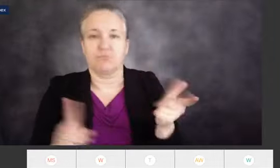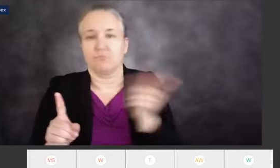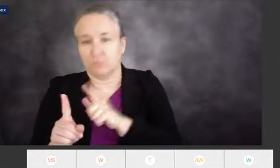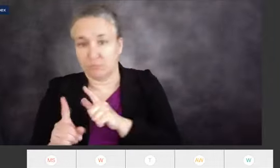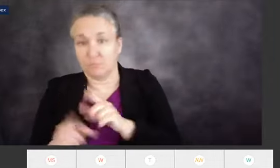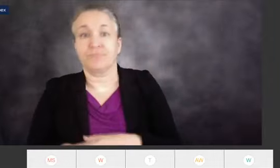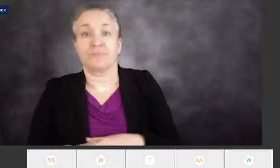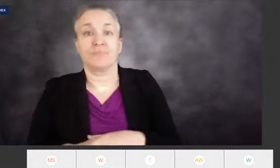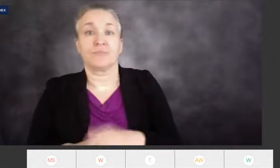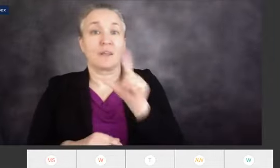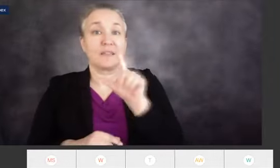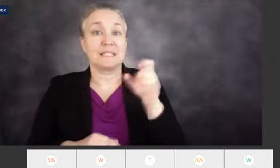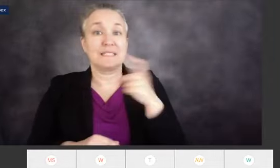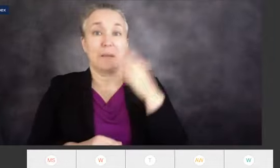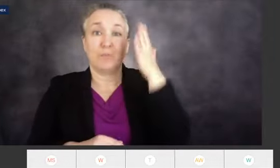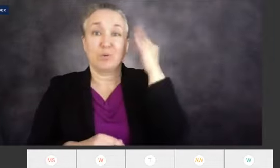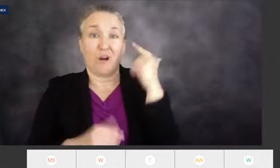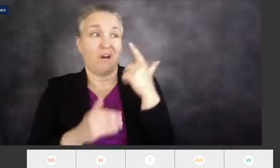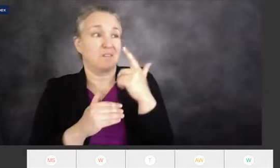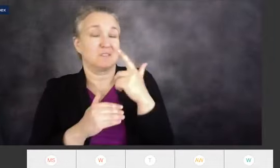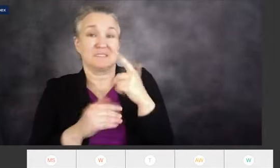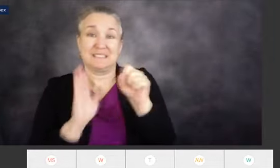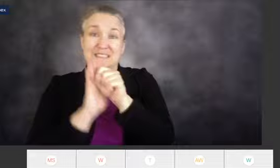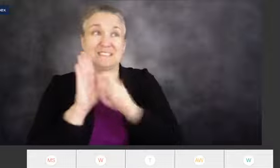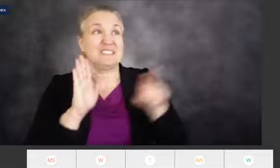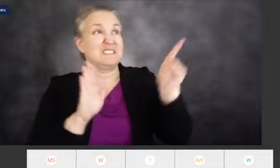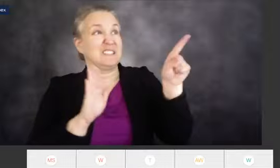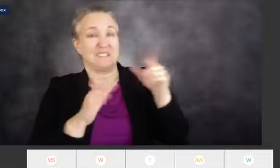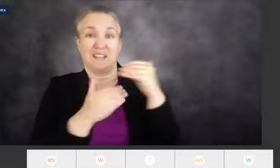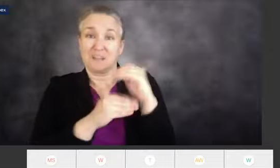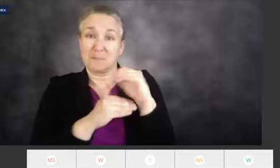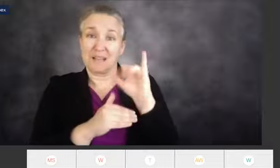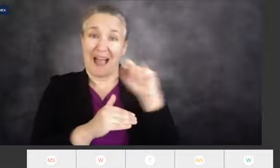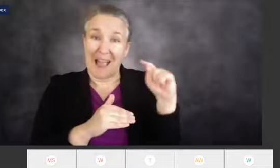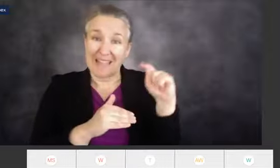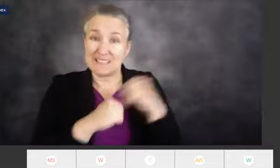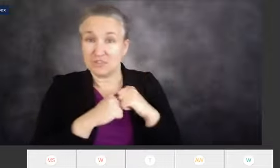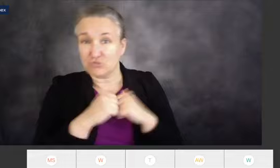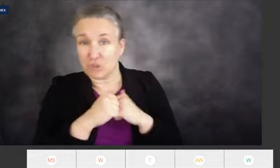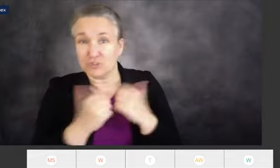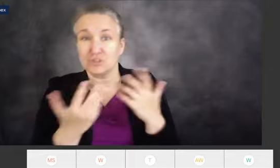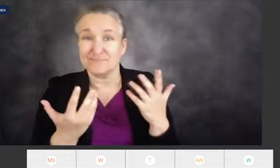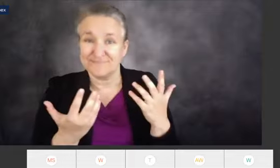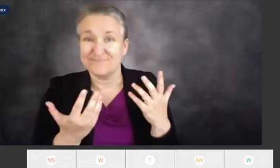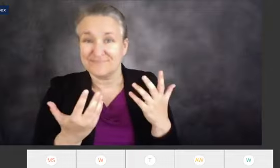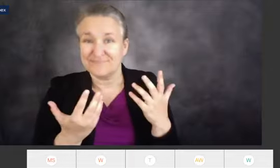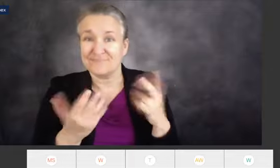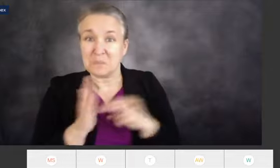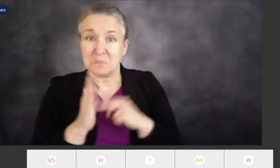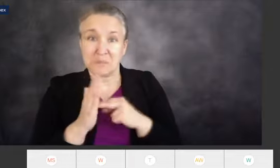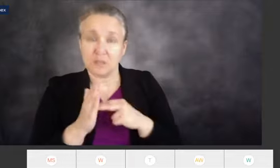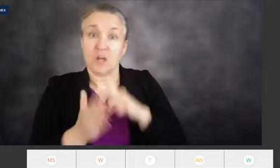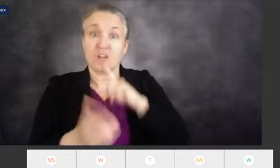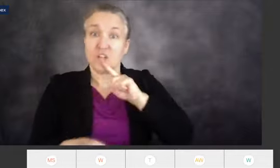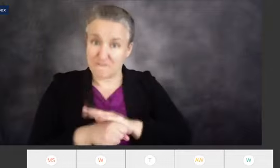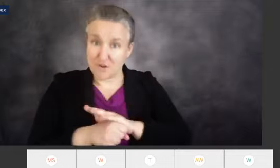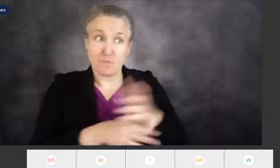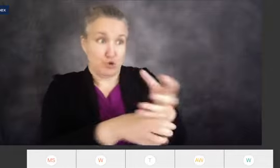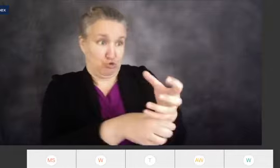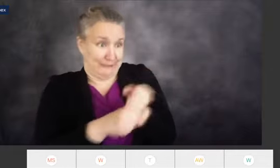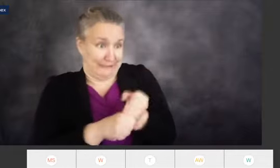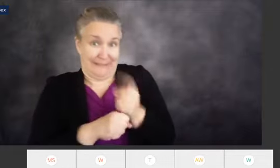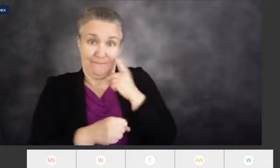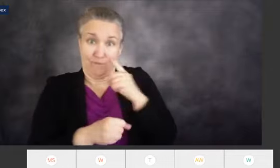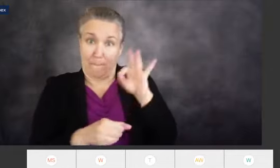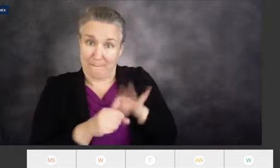Due to limitations of the state's IT infrastructure, the process to confirm receipt of